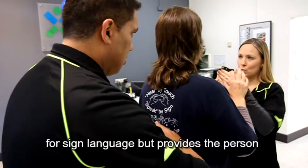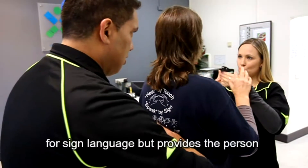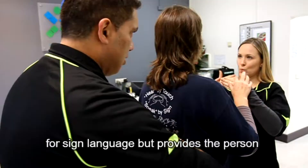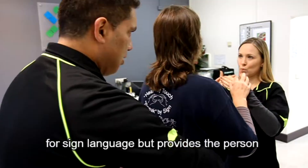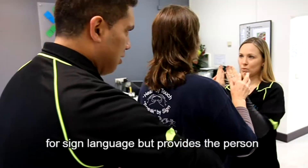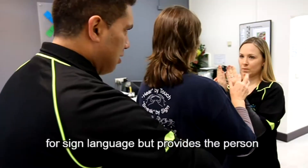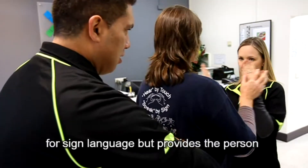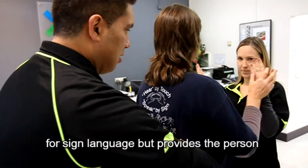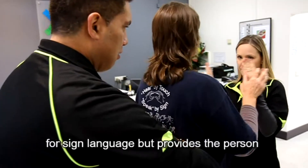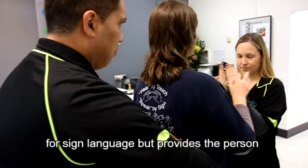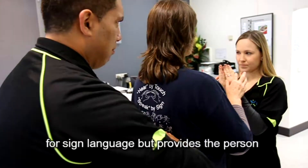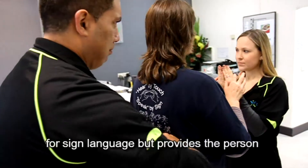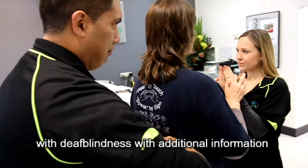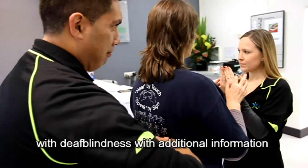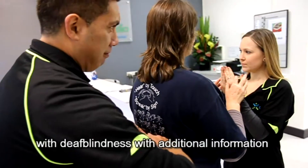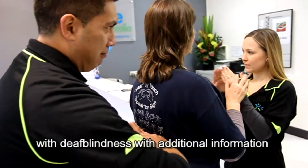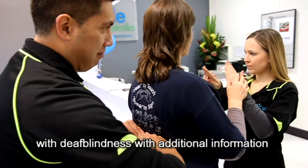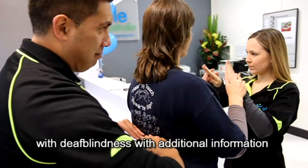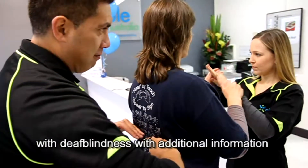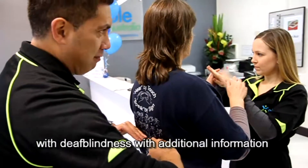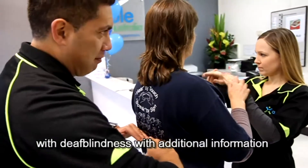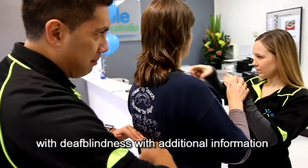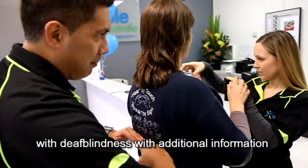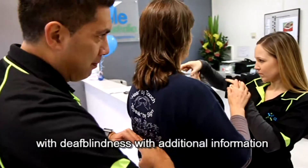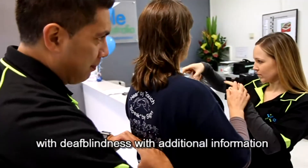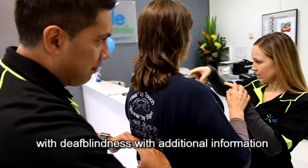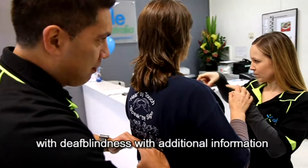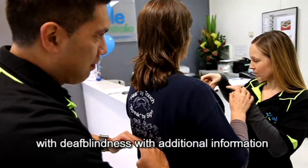language, but provides the person with deafblindness with additional information.